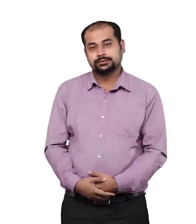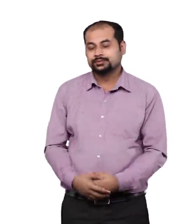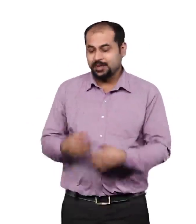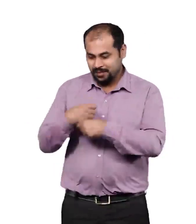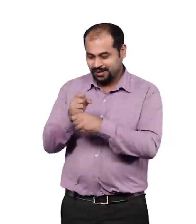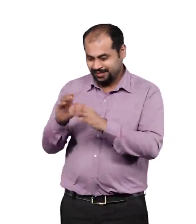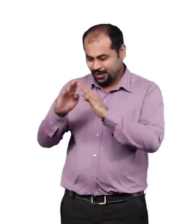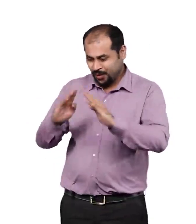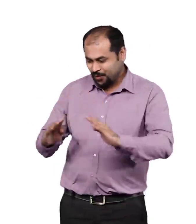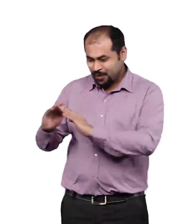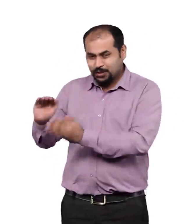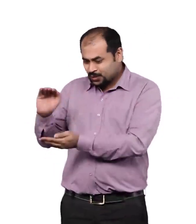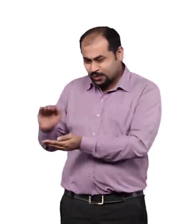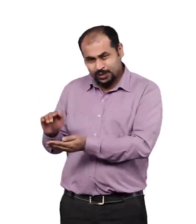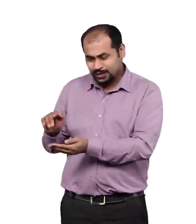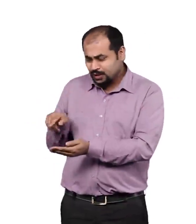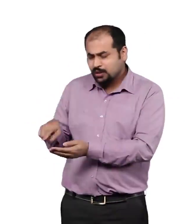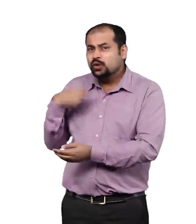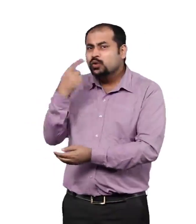Whose mud house is the smallest?